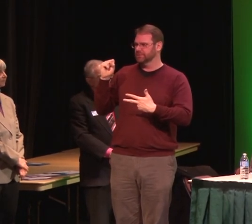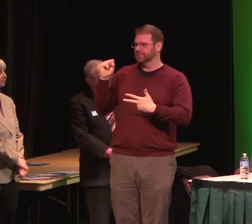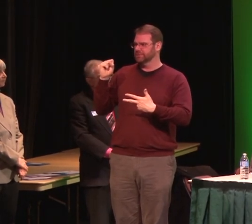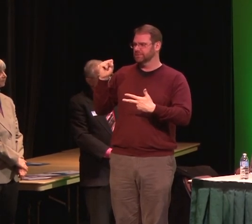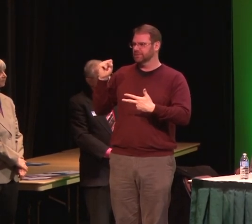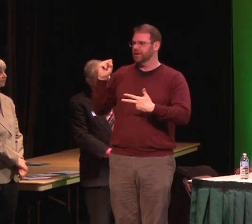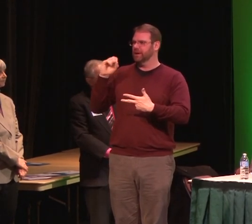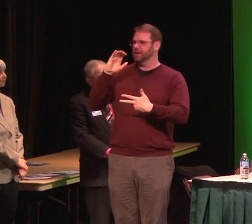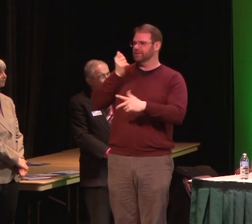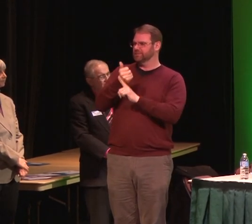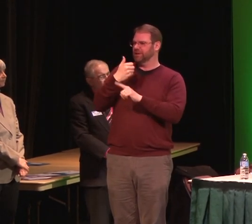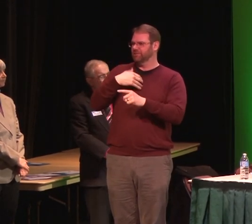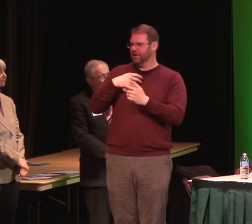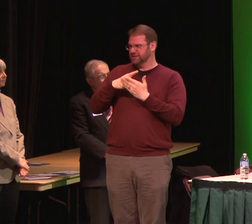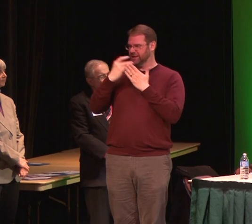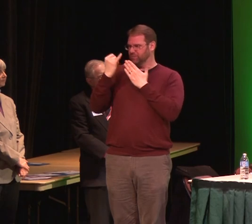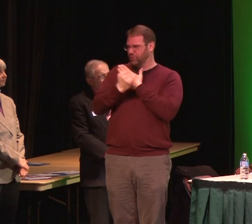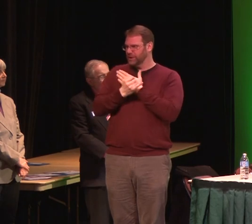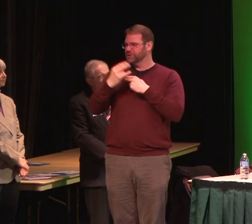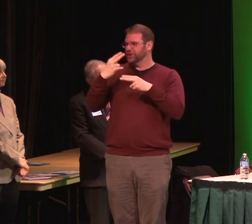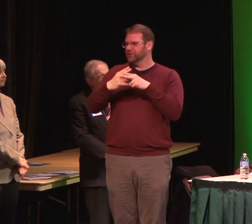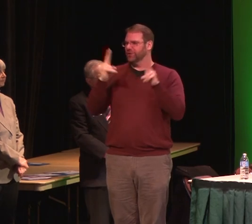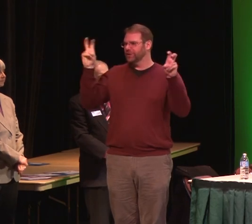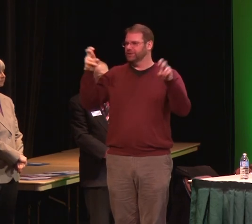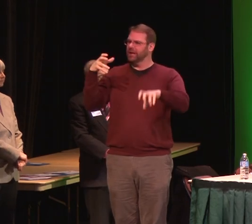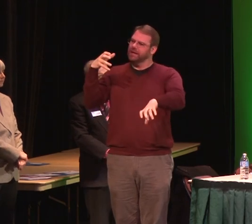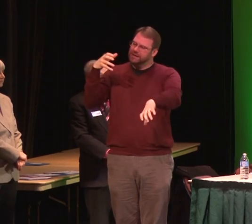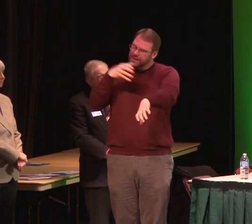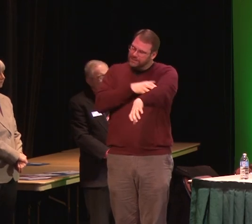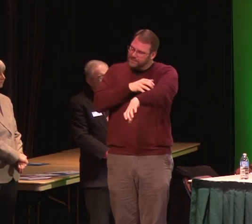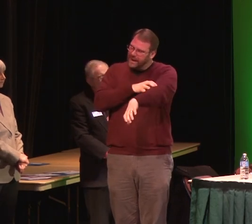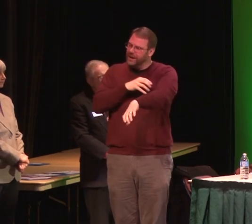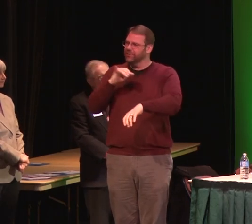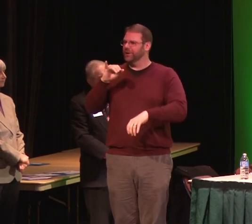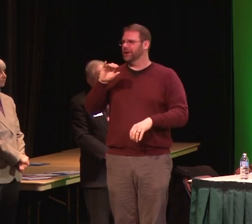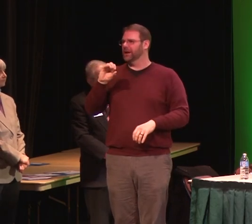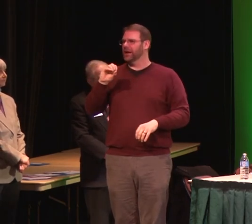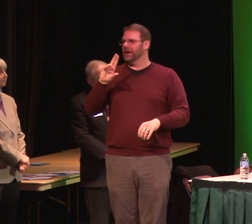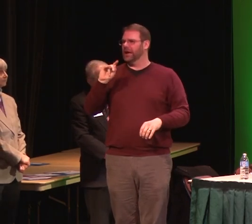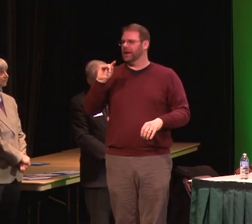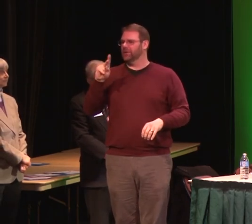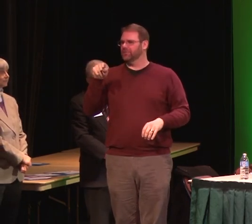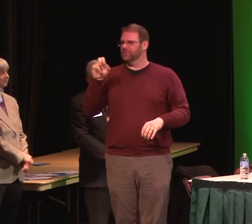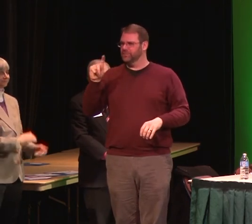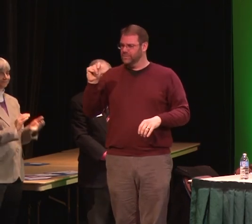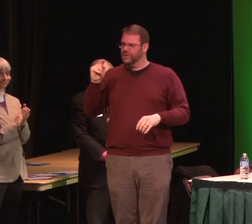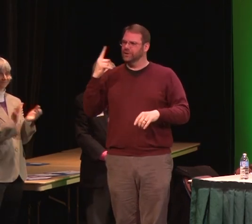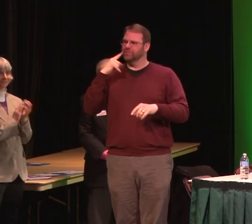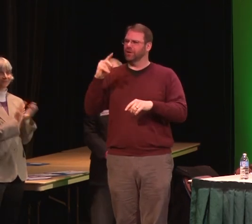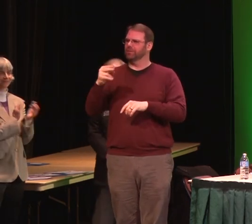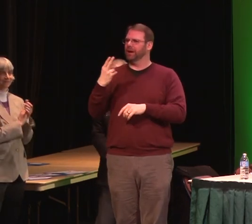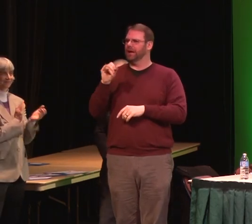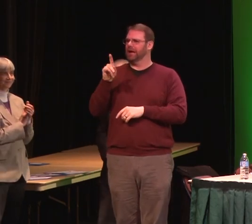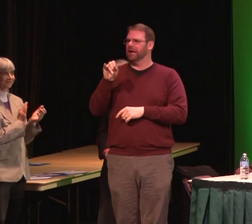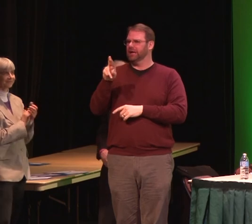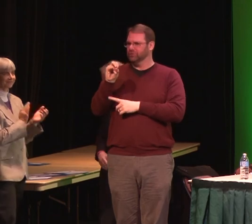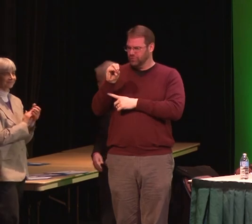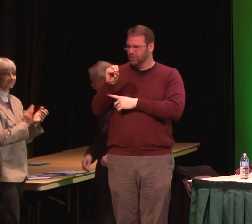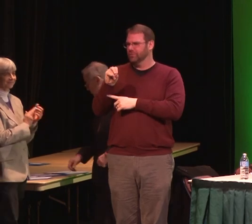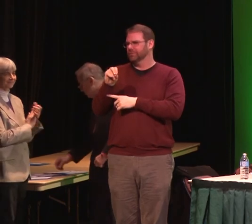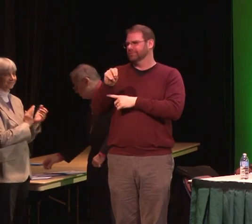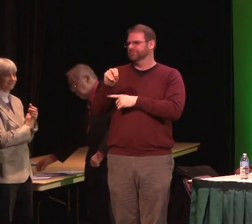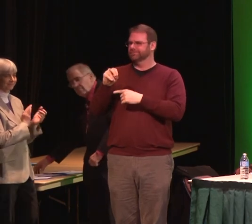has a project titled The Power Output of Hydroelectric Generator Prototypes, Emma L. Fiore.